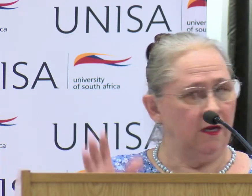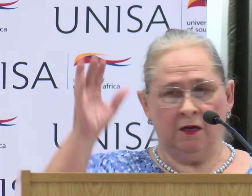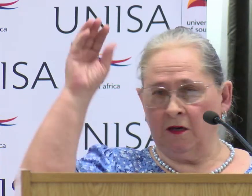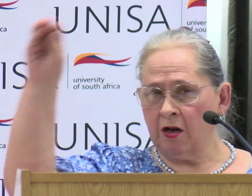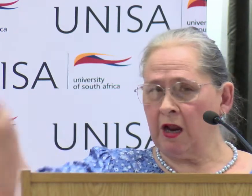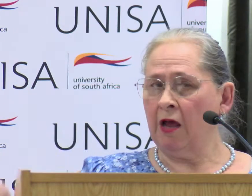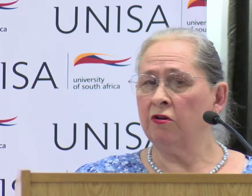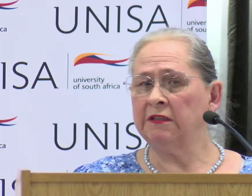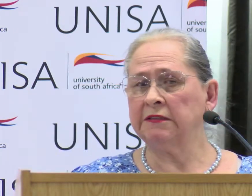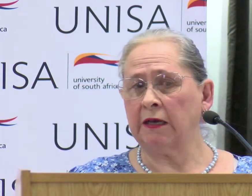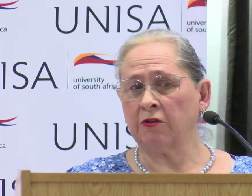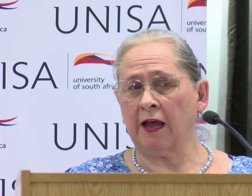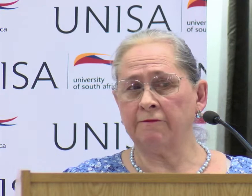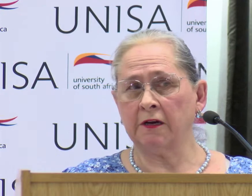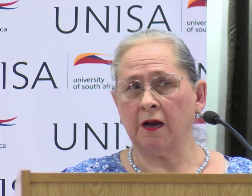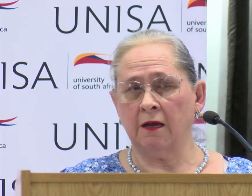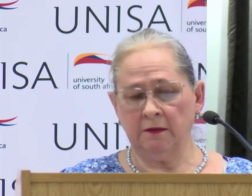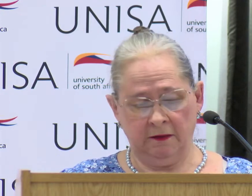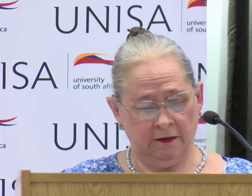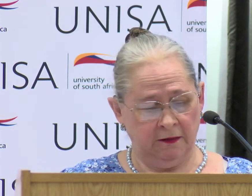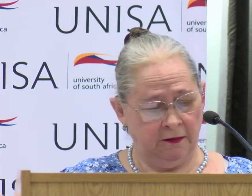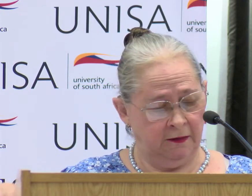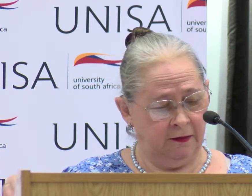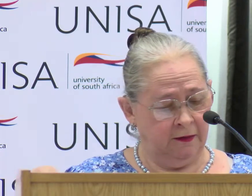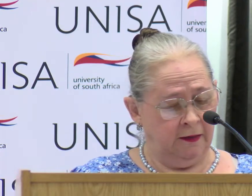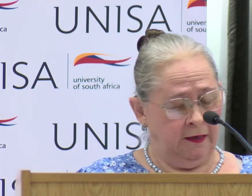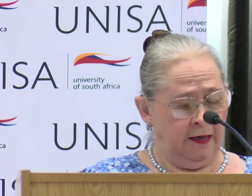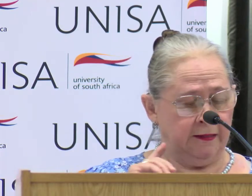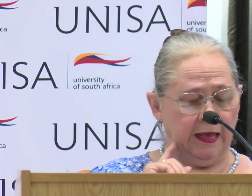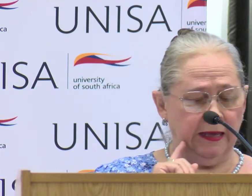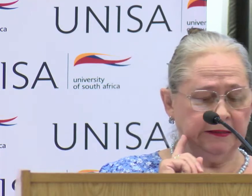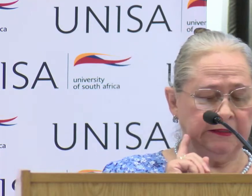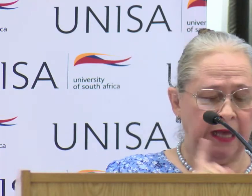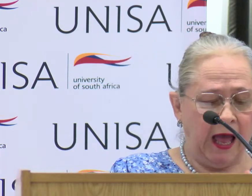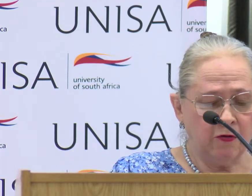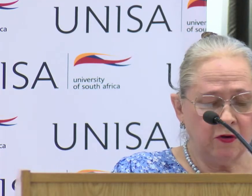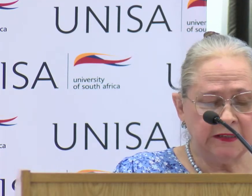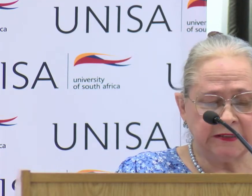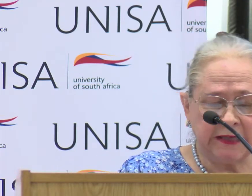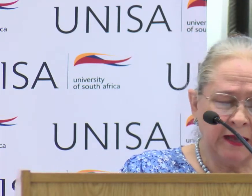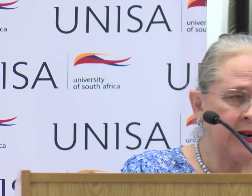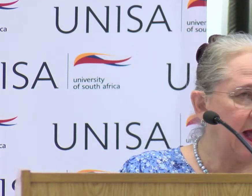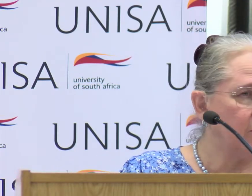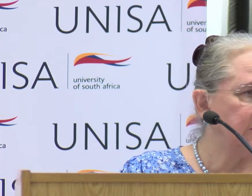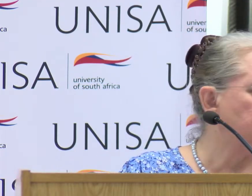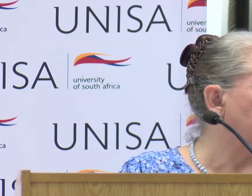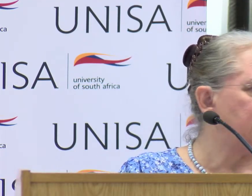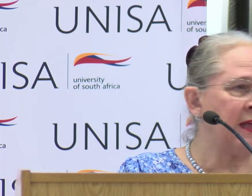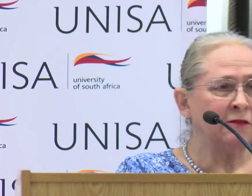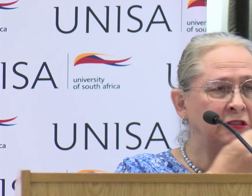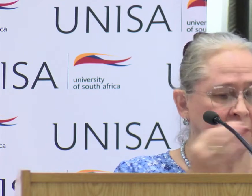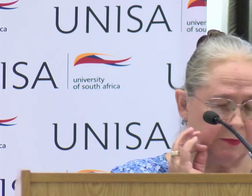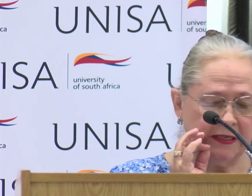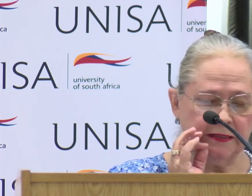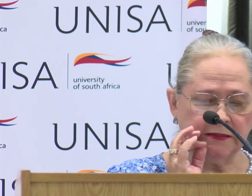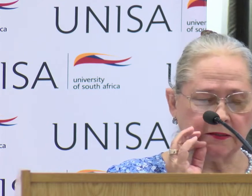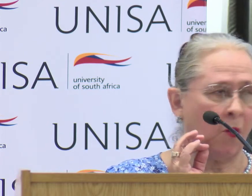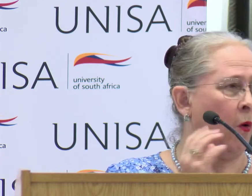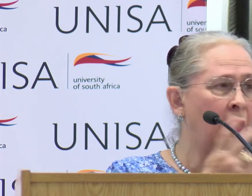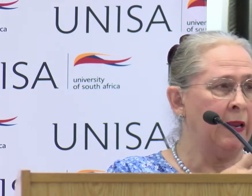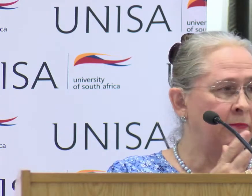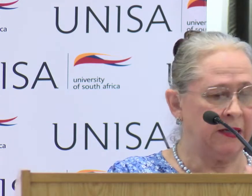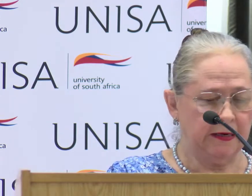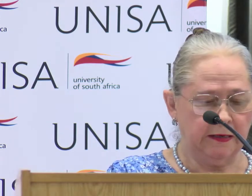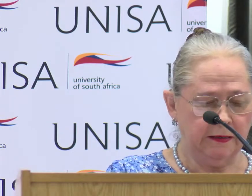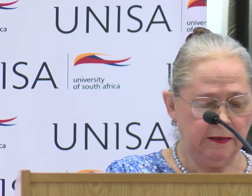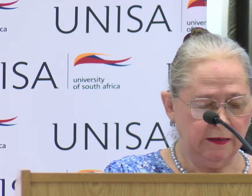world, not only in South Africa. There is only sign language without speech